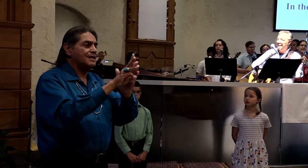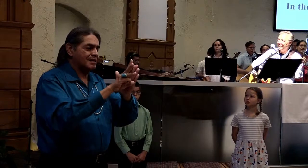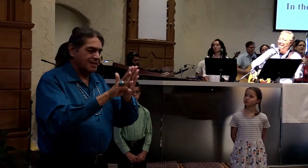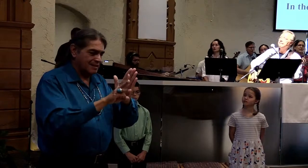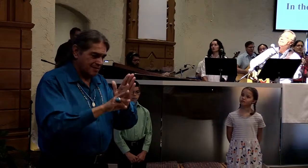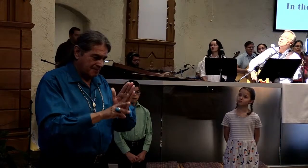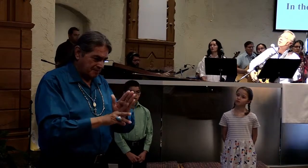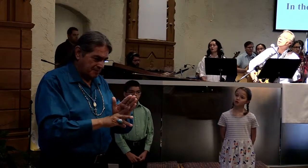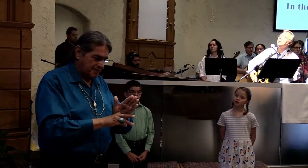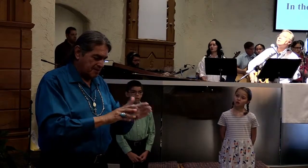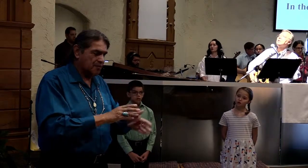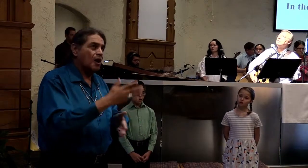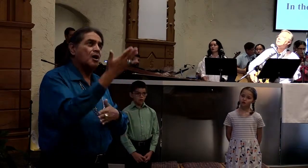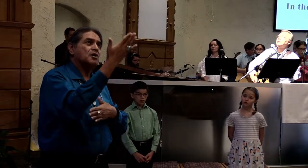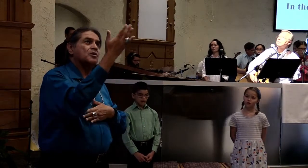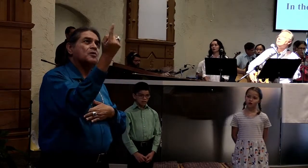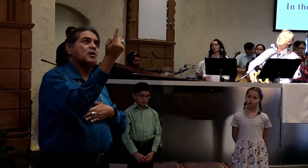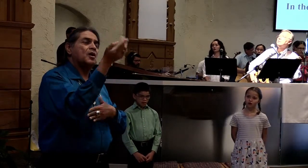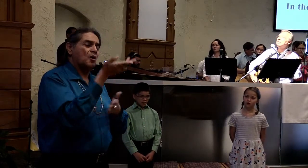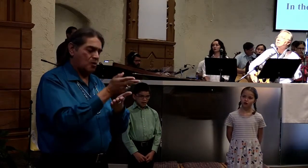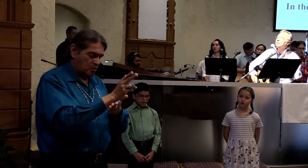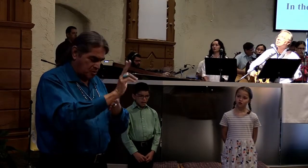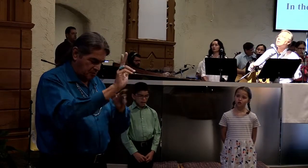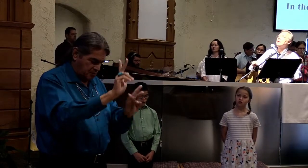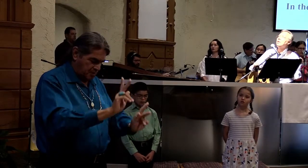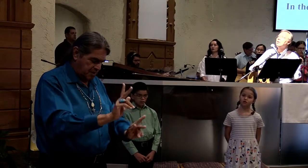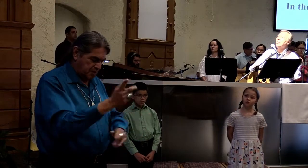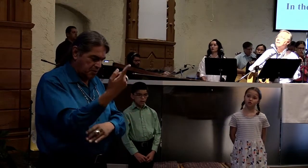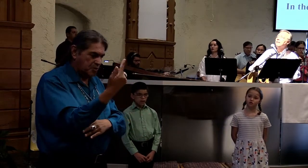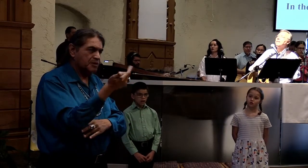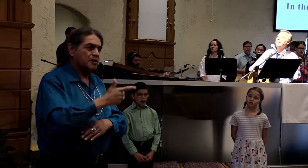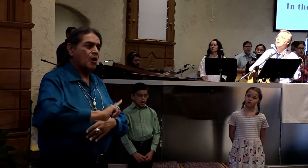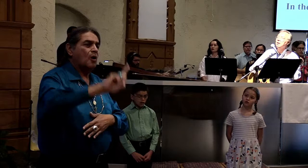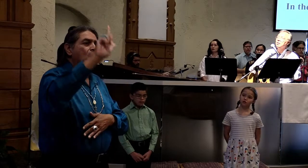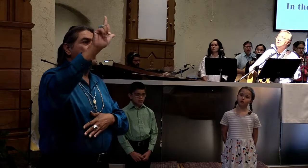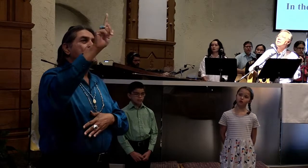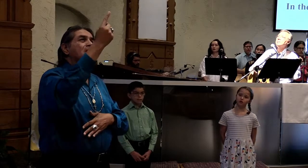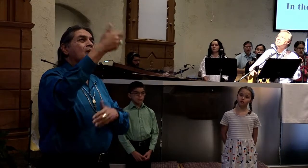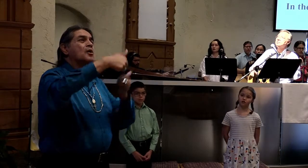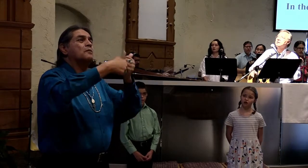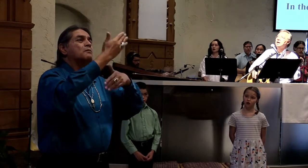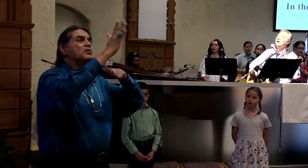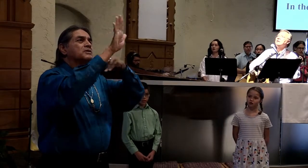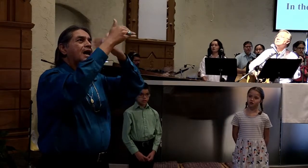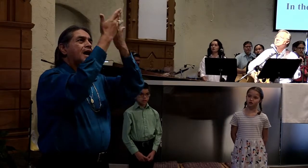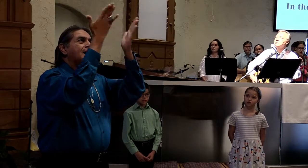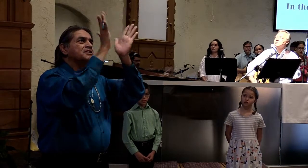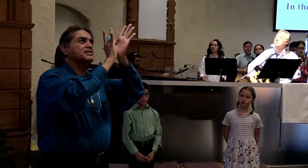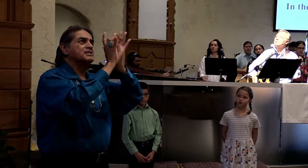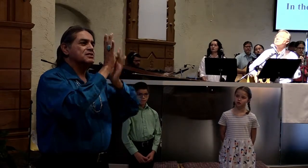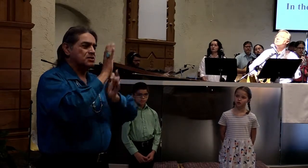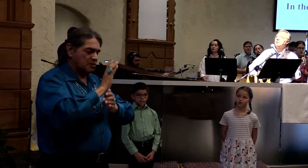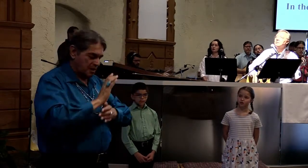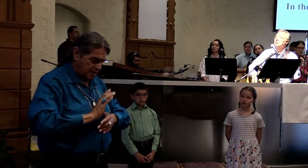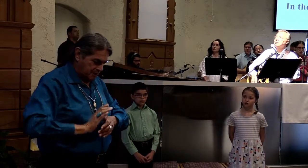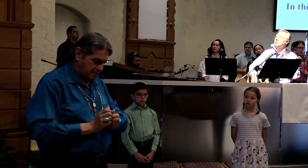goodwill. For you alone are the Holy One. You alone are the Lord. You alone are the Most High, Jesus